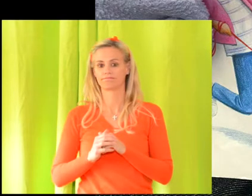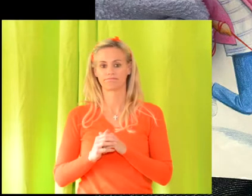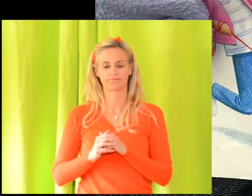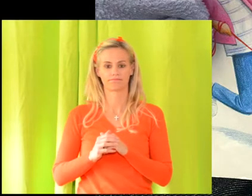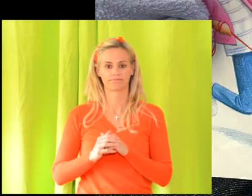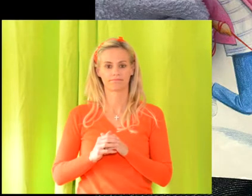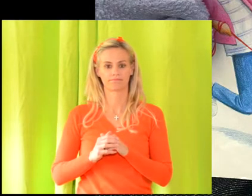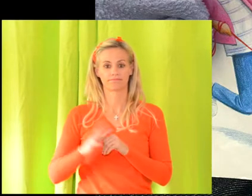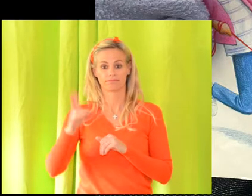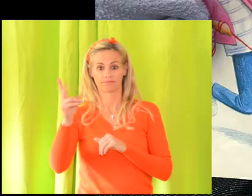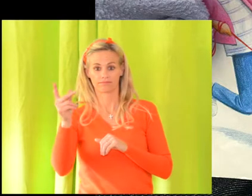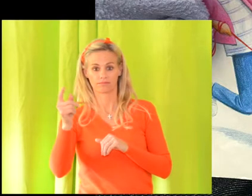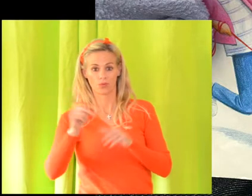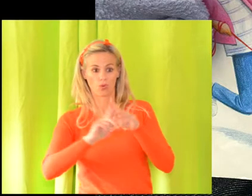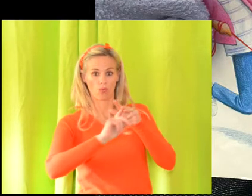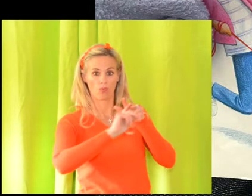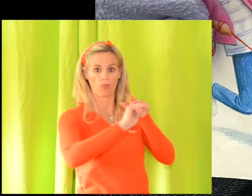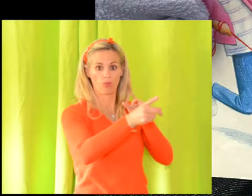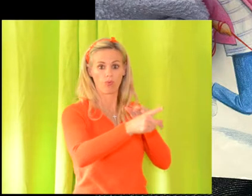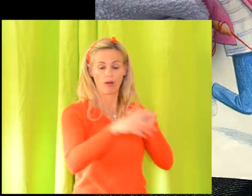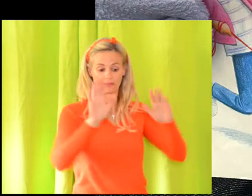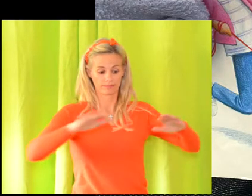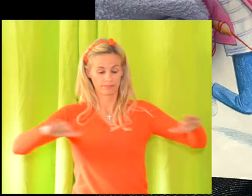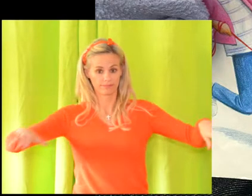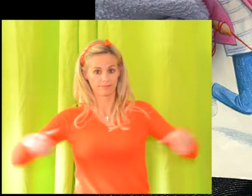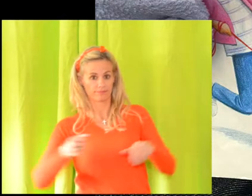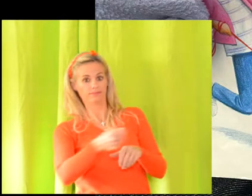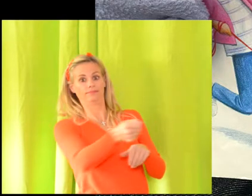Dogs dash out with kids in tow.